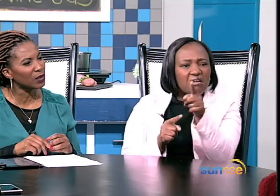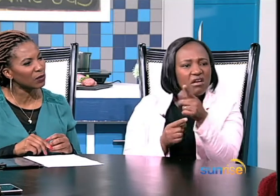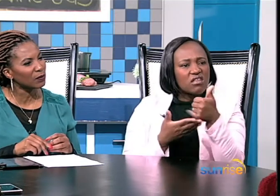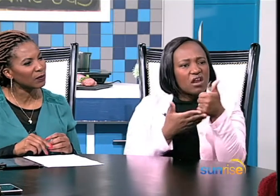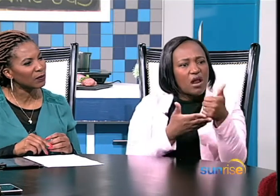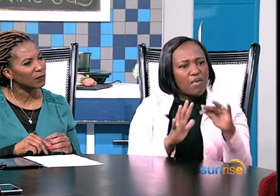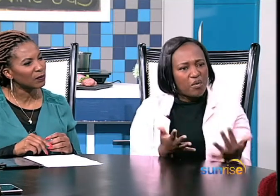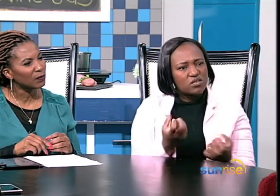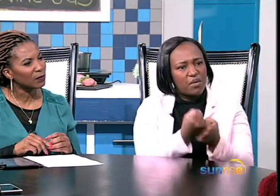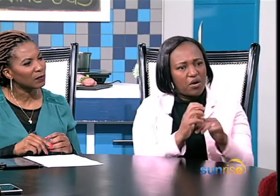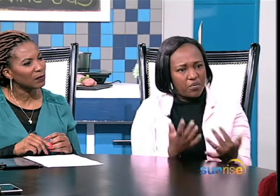do?